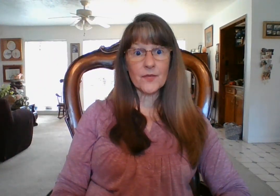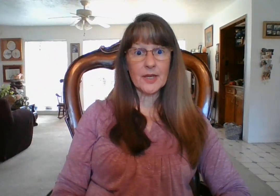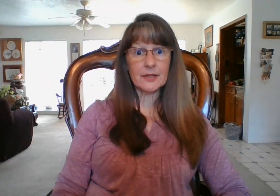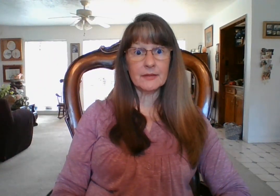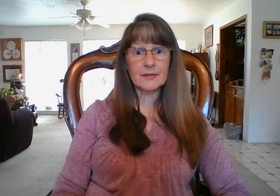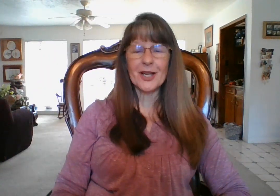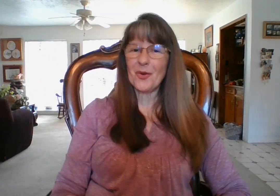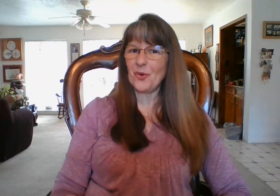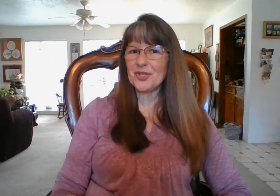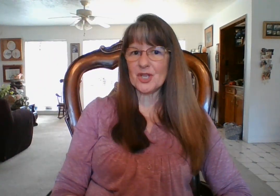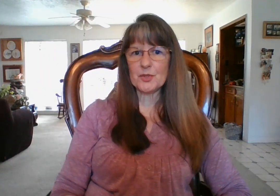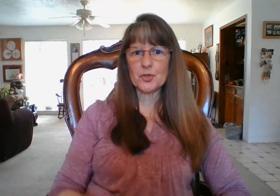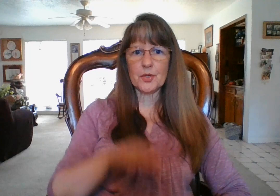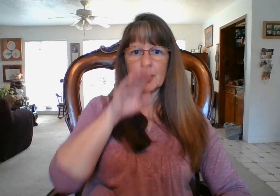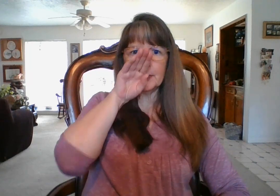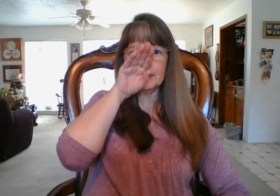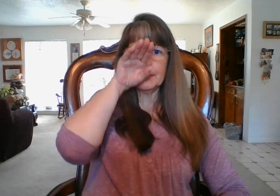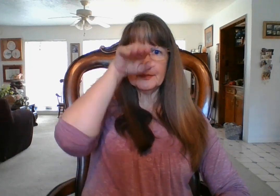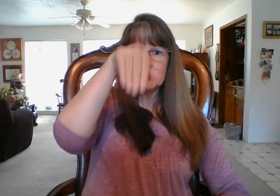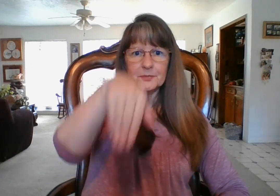Elephant. And of course, it's going to be the trunk.